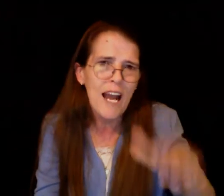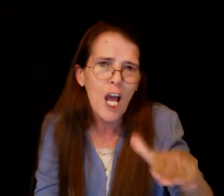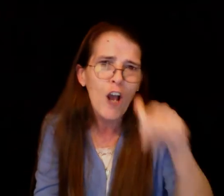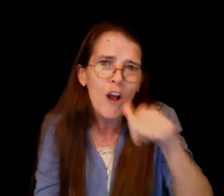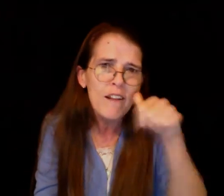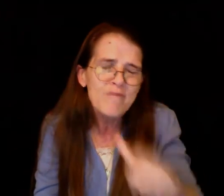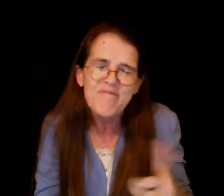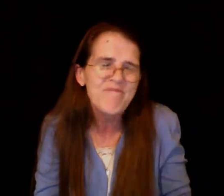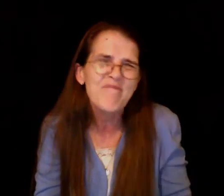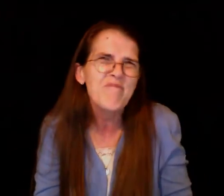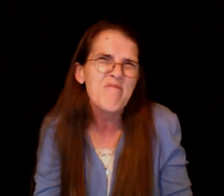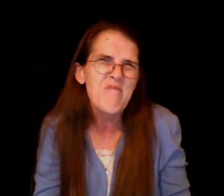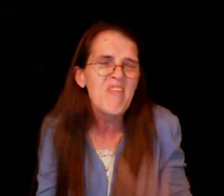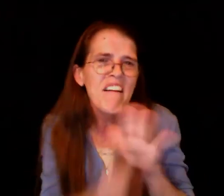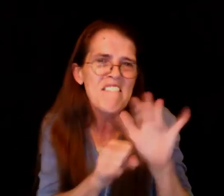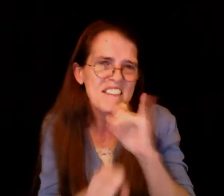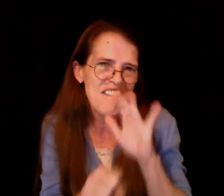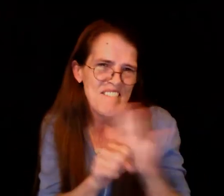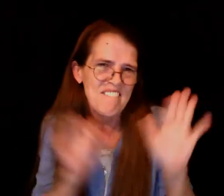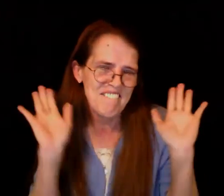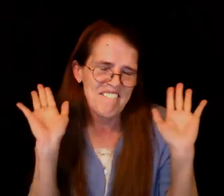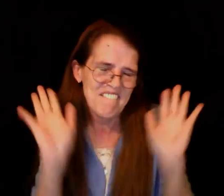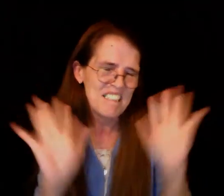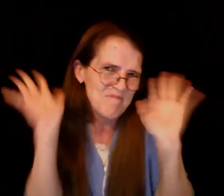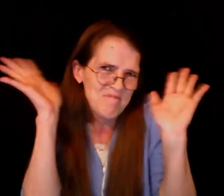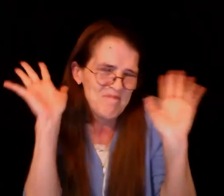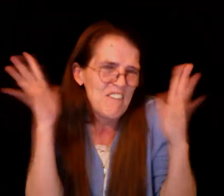Potato hat. It's a potato hat on